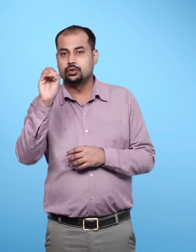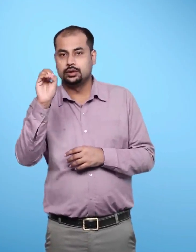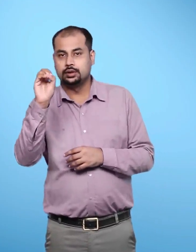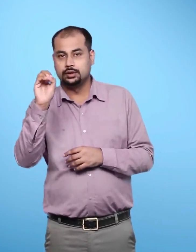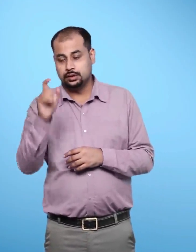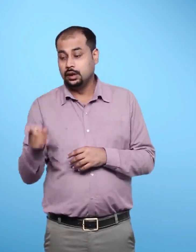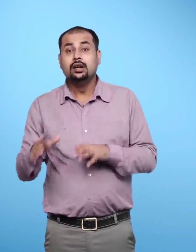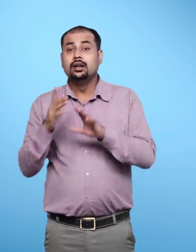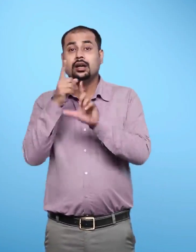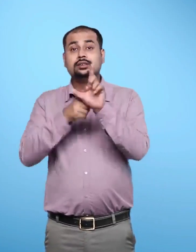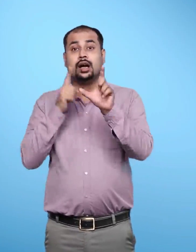23,520 in 1 year.